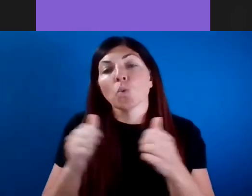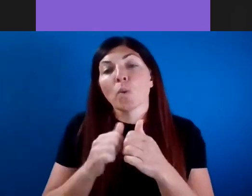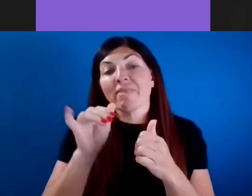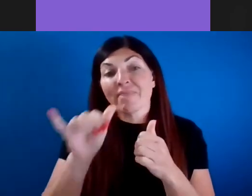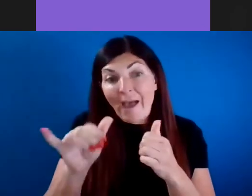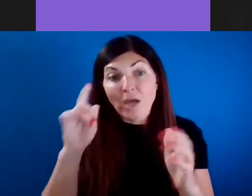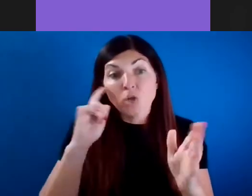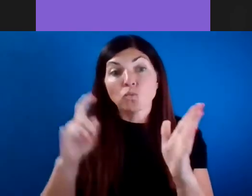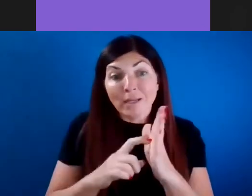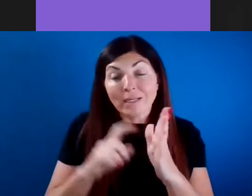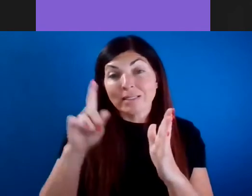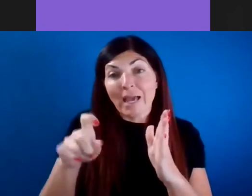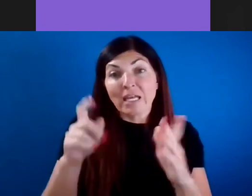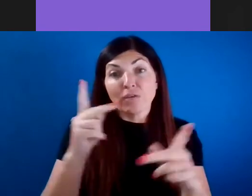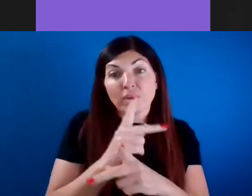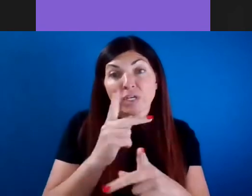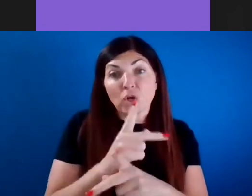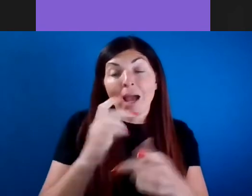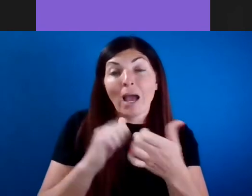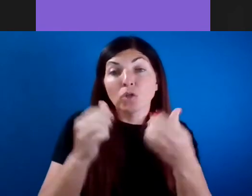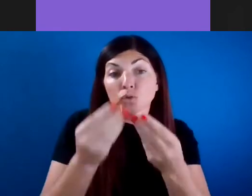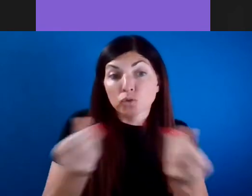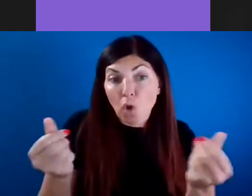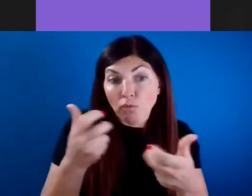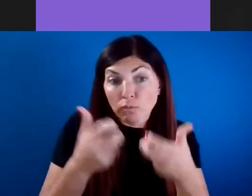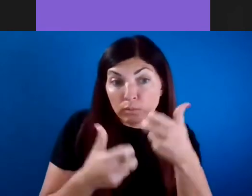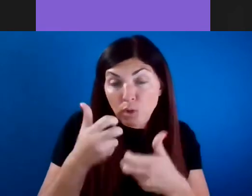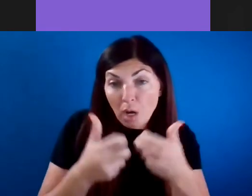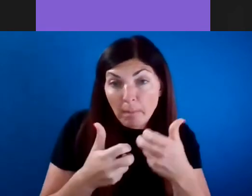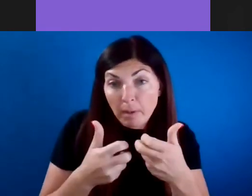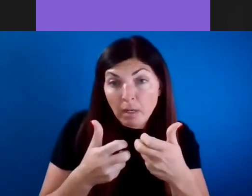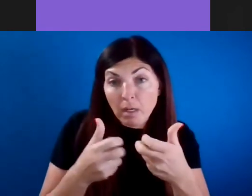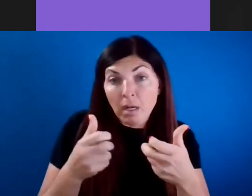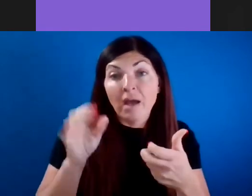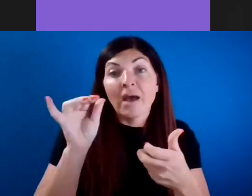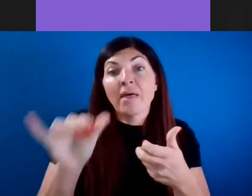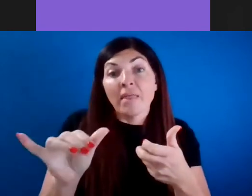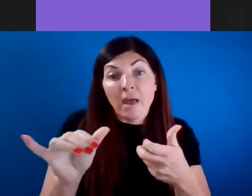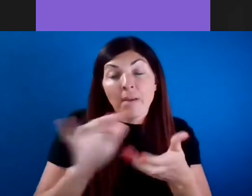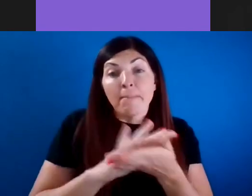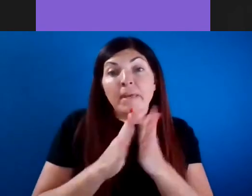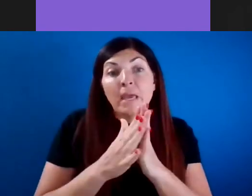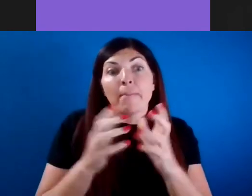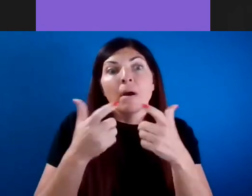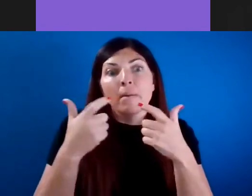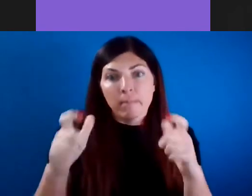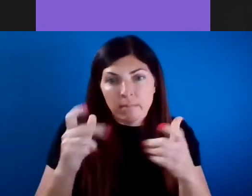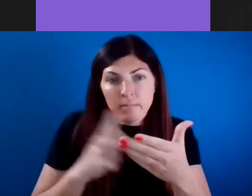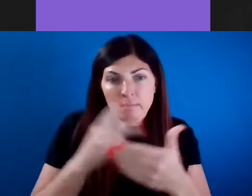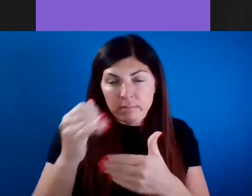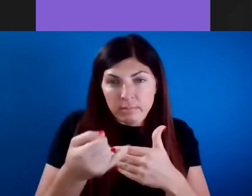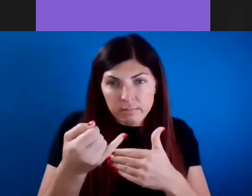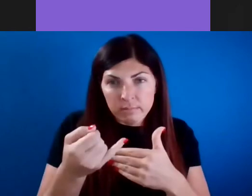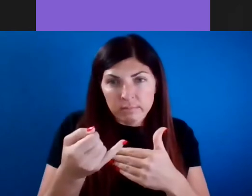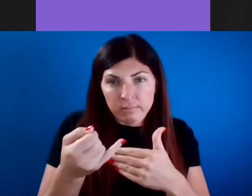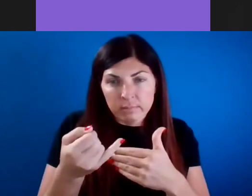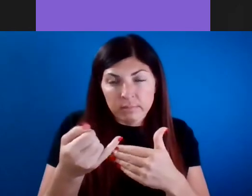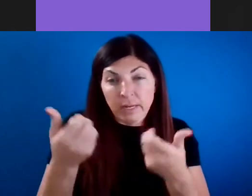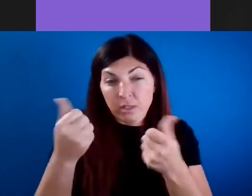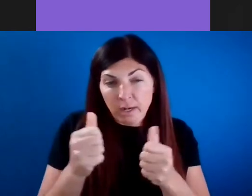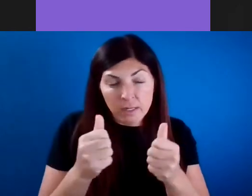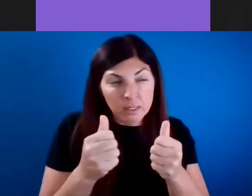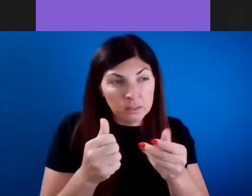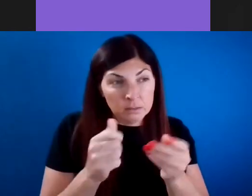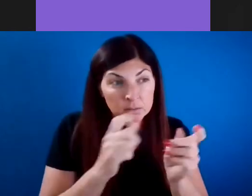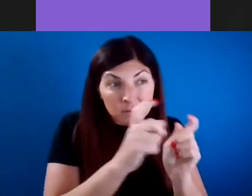recognizing that I had to start figuring out how to solve the problems, somehow that turned into a bunch of projects. And I tried to hand off these projects to other